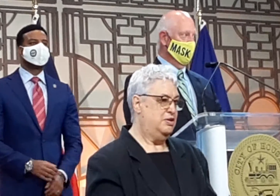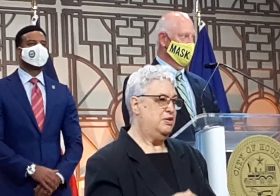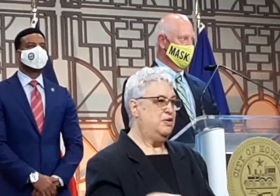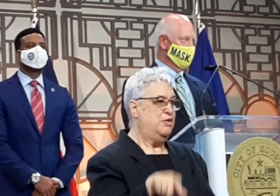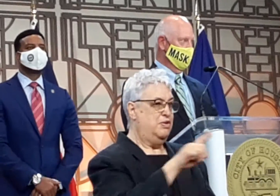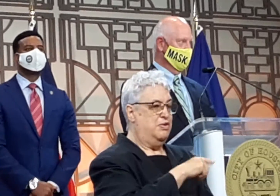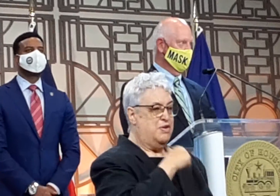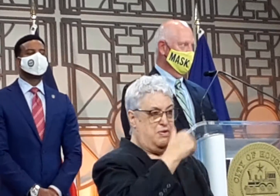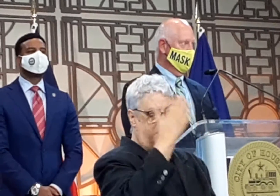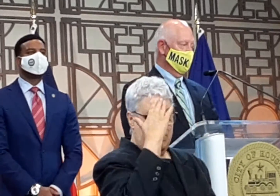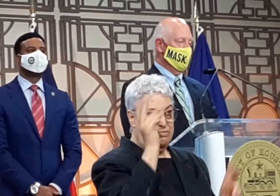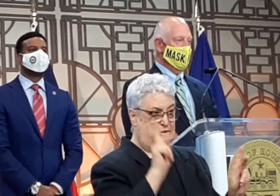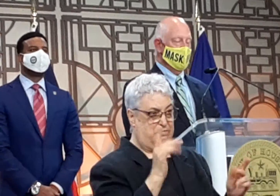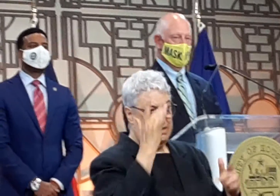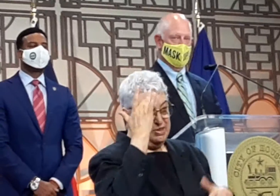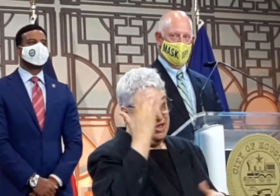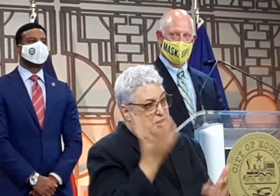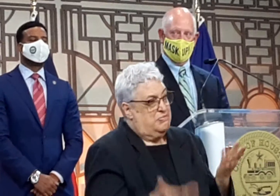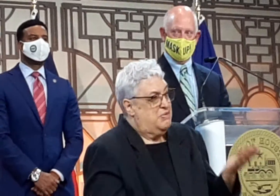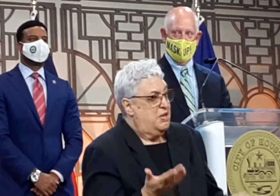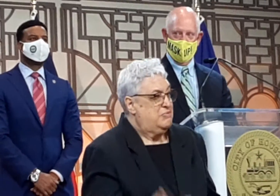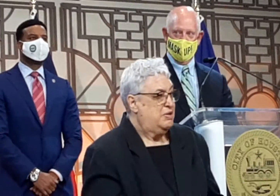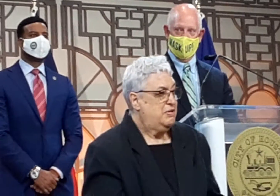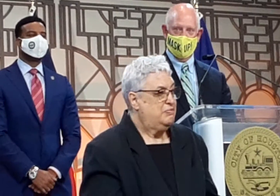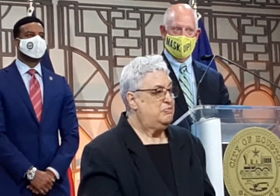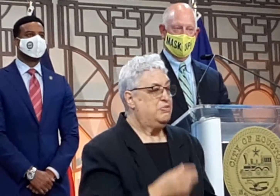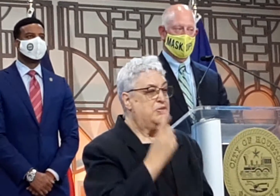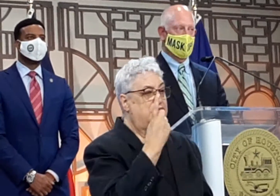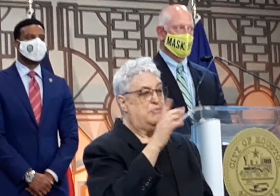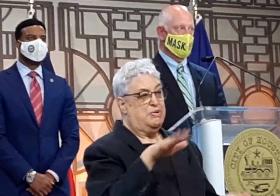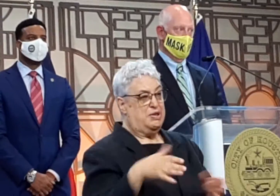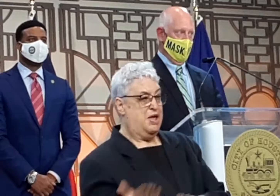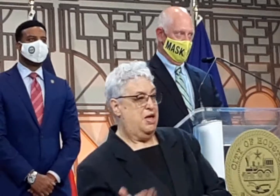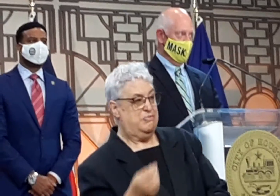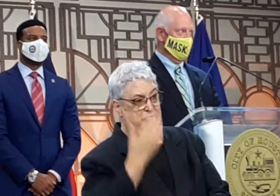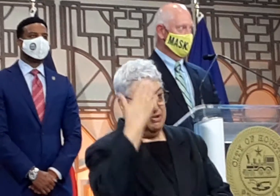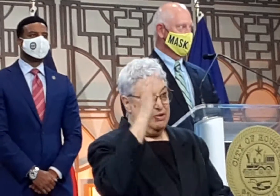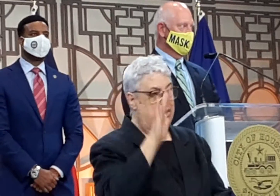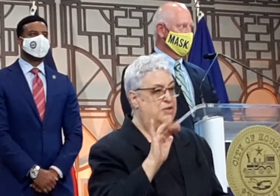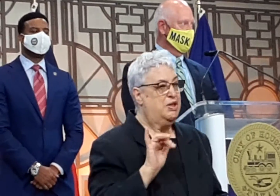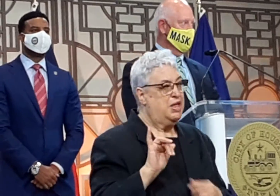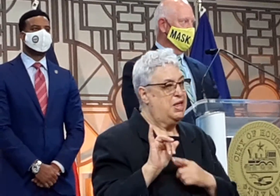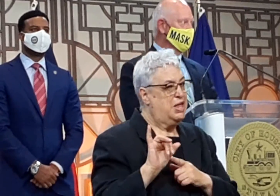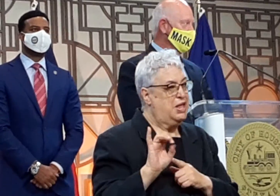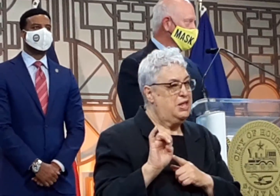you may not know anybody who's sick, and you may not know anybody who's died yet.